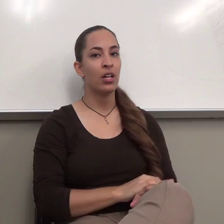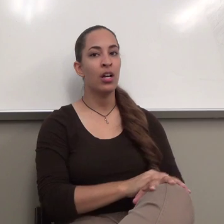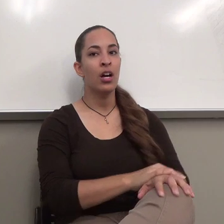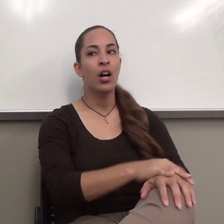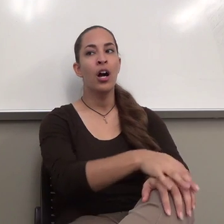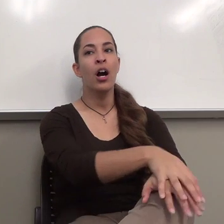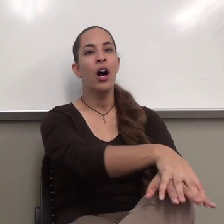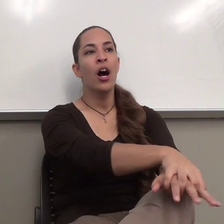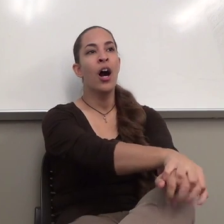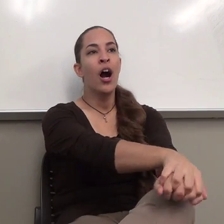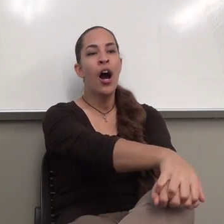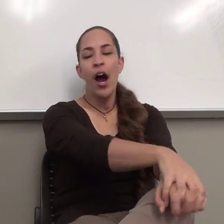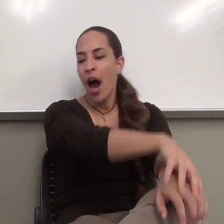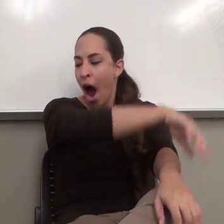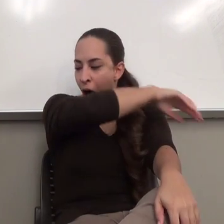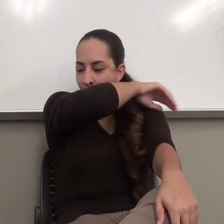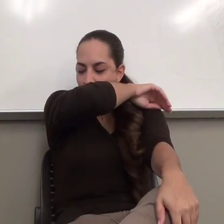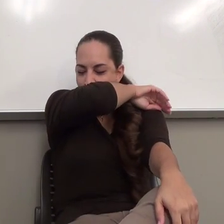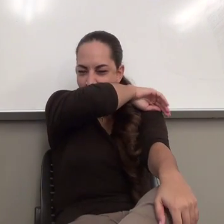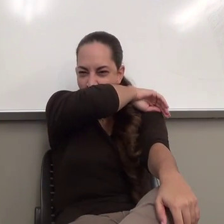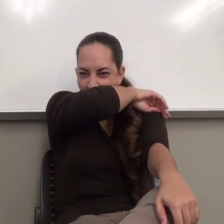That shouldn't be a problem.